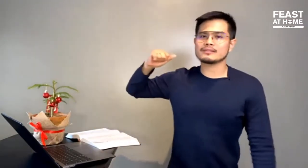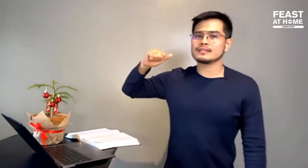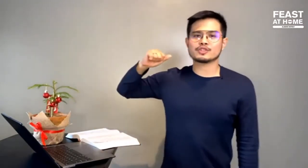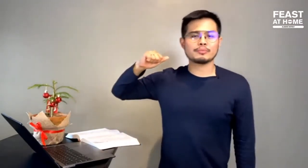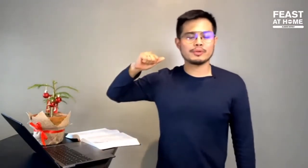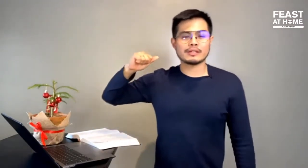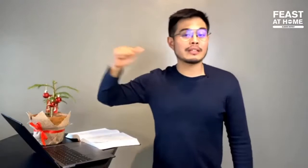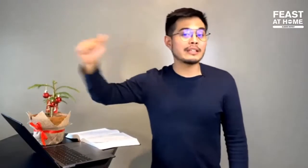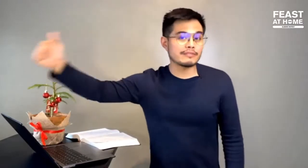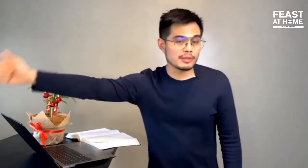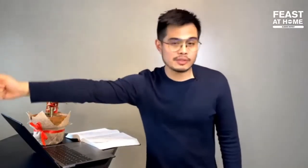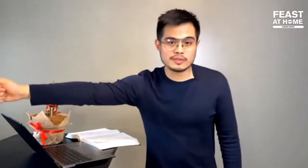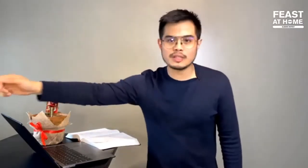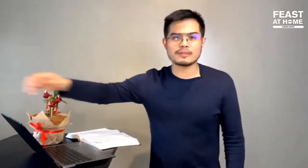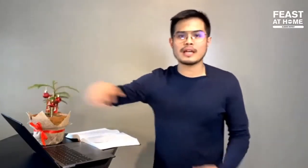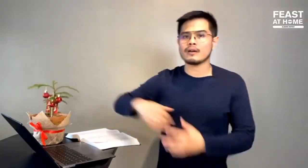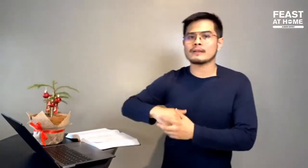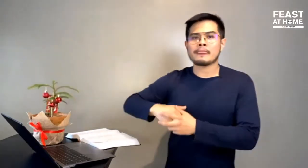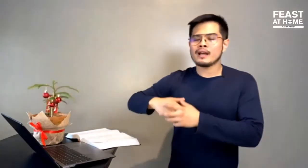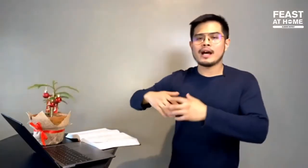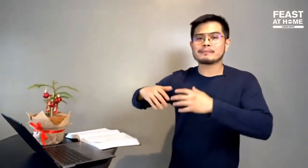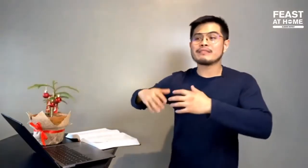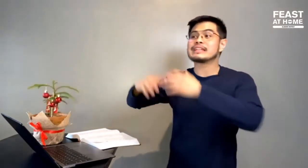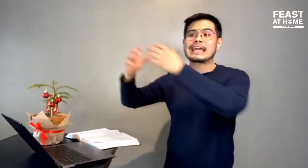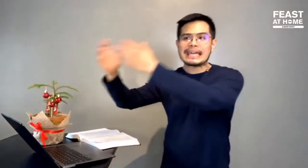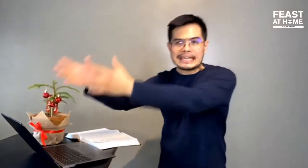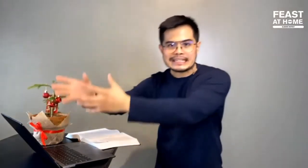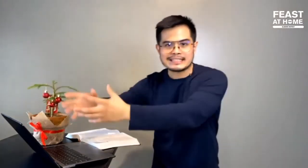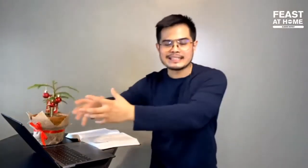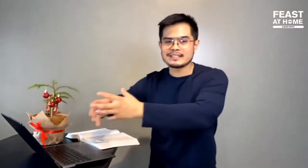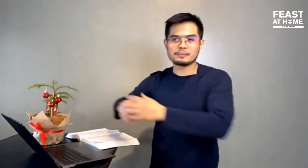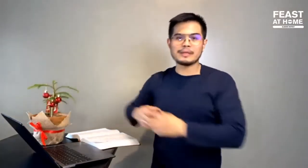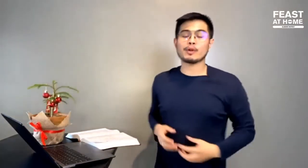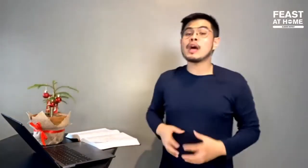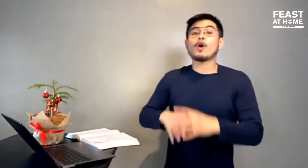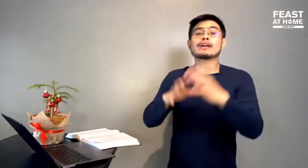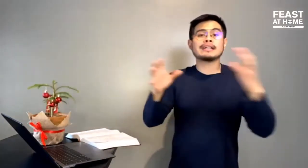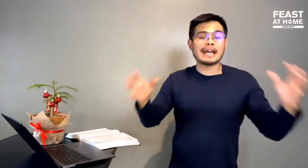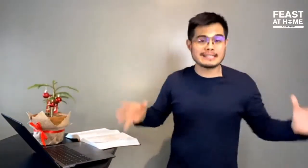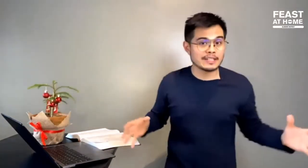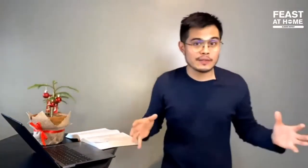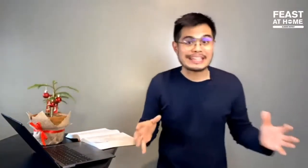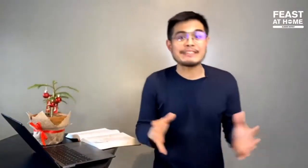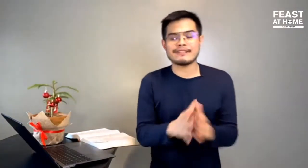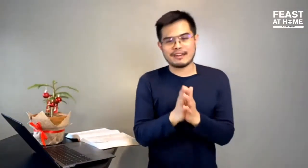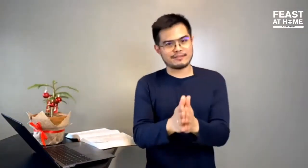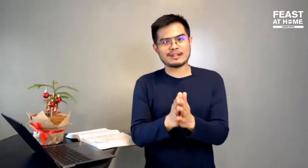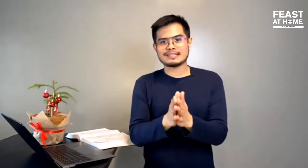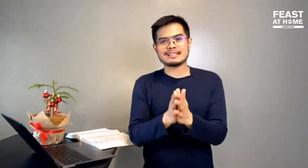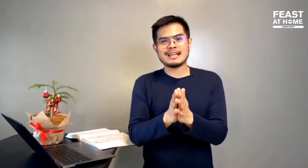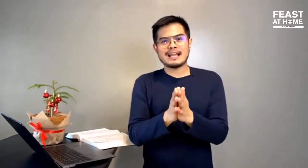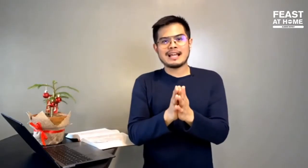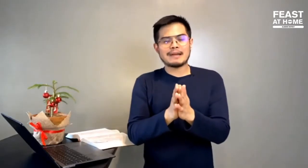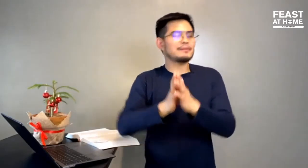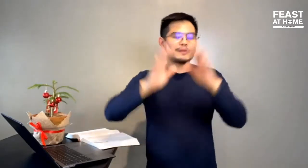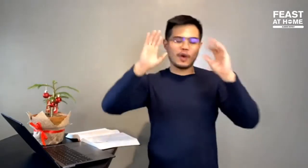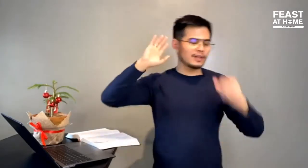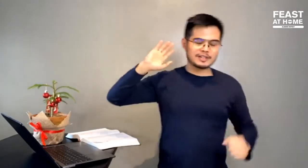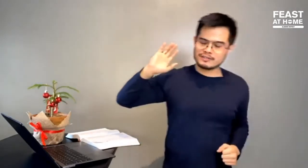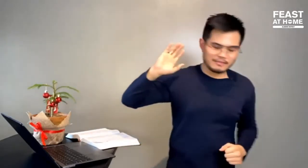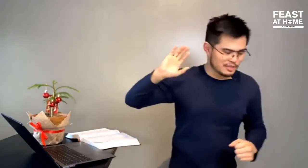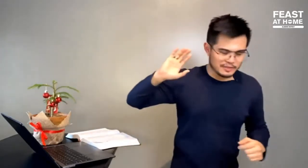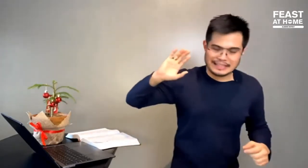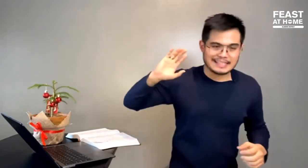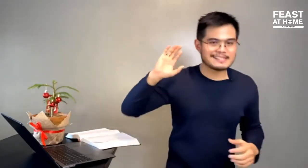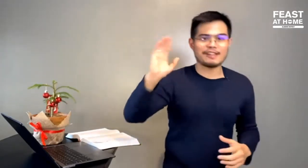was out distributing relief goods. He was out giving aid to people, organizing relief efforts. I mean, we